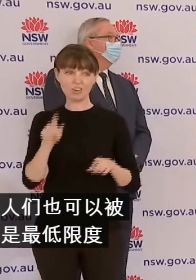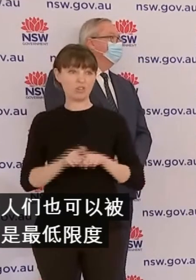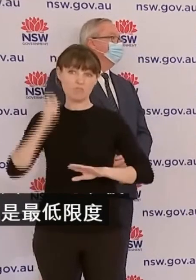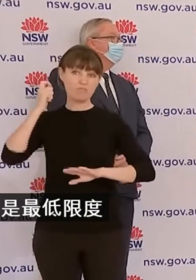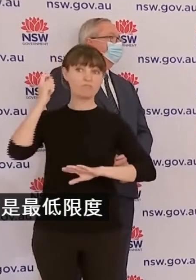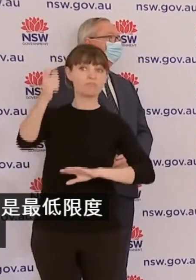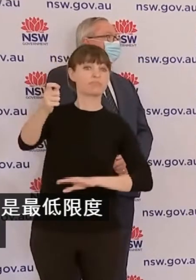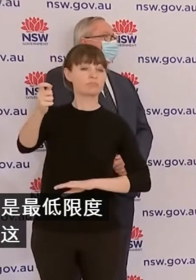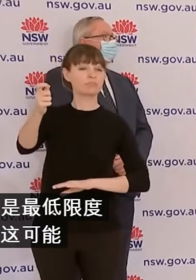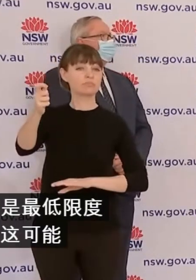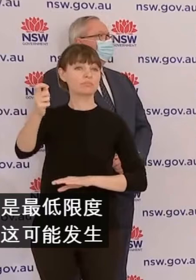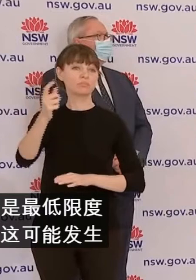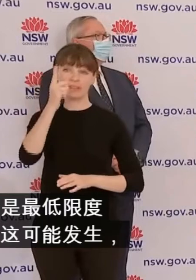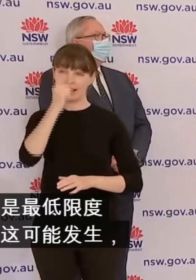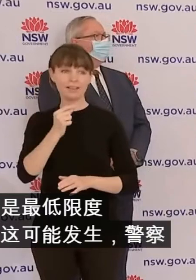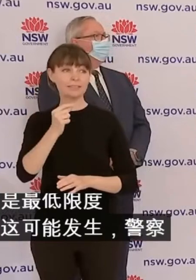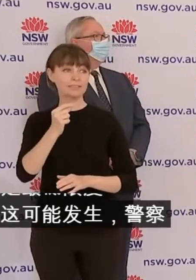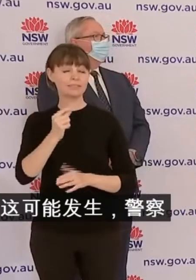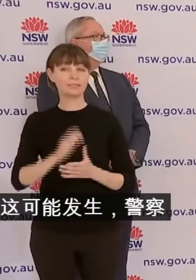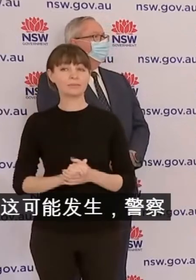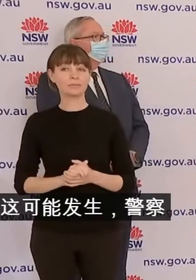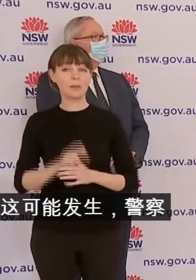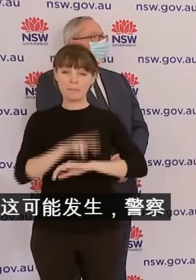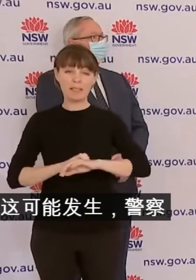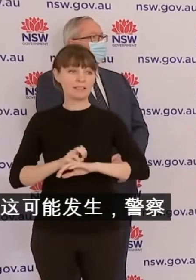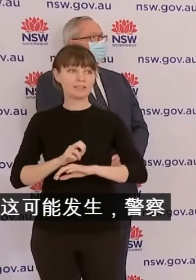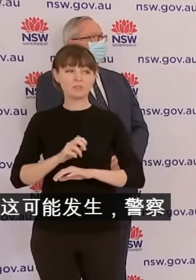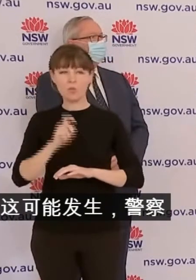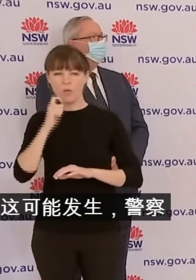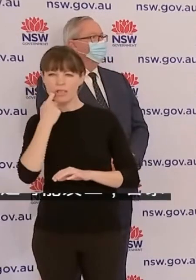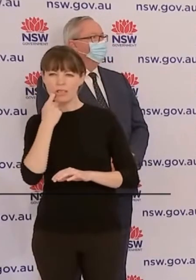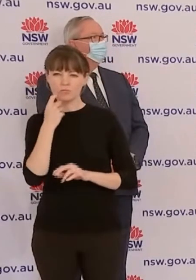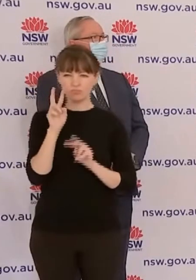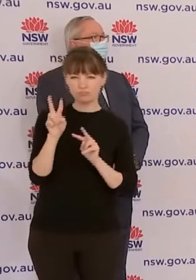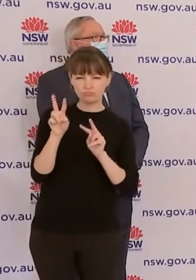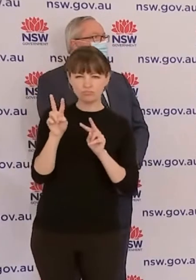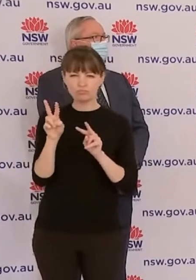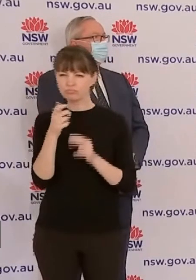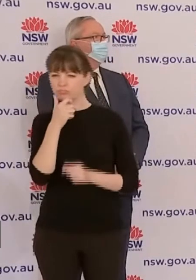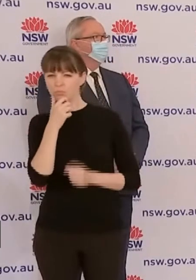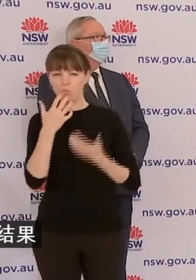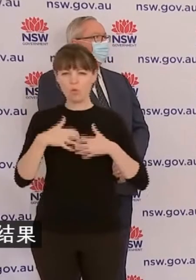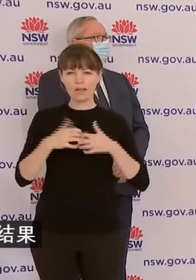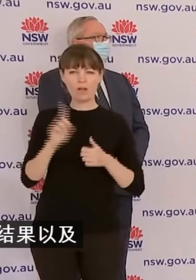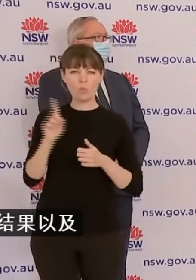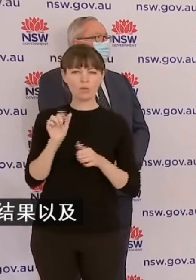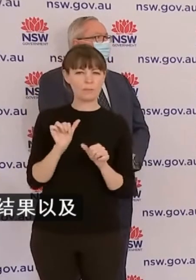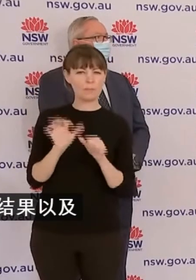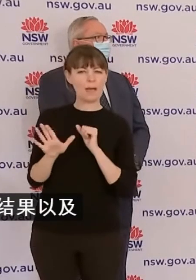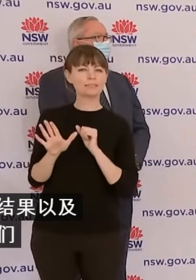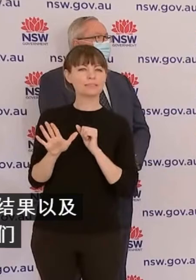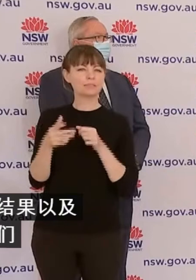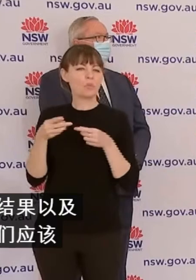minimum that can happen. And police will always look at what is the best outcome and what the